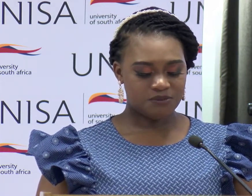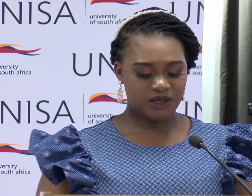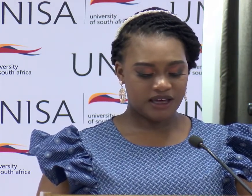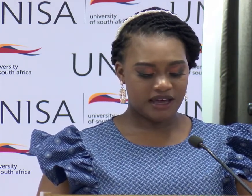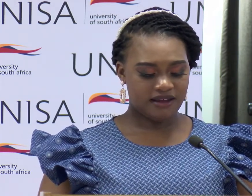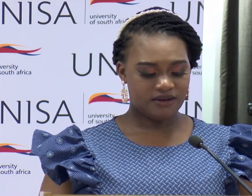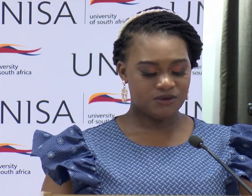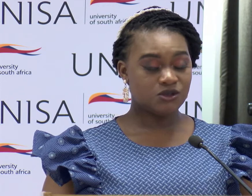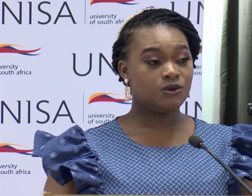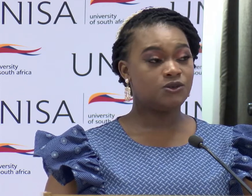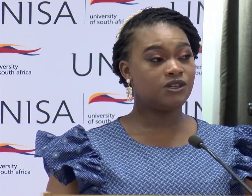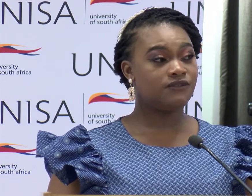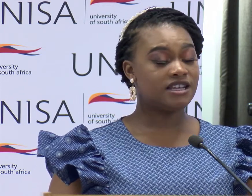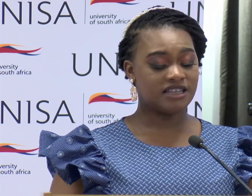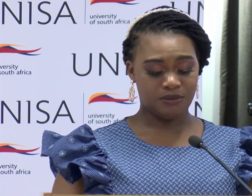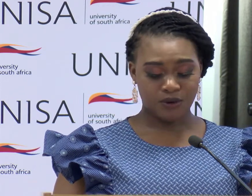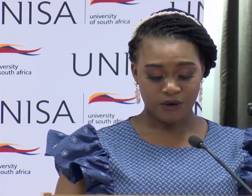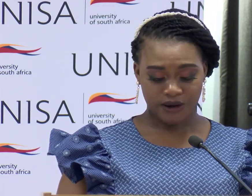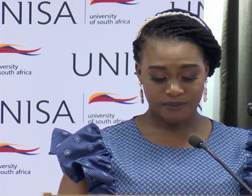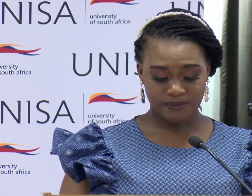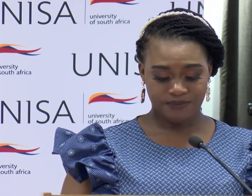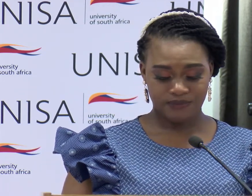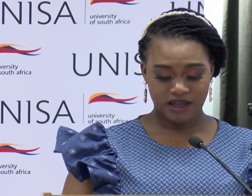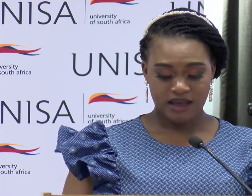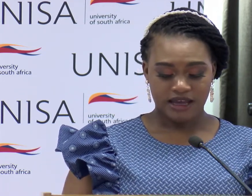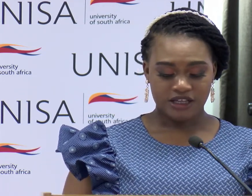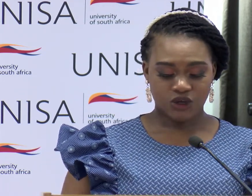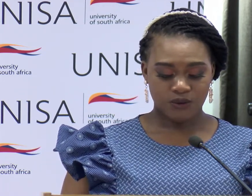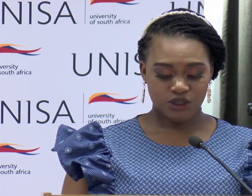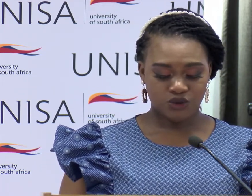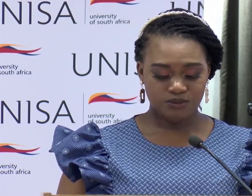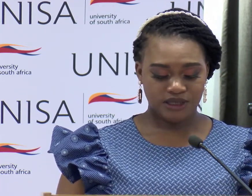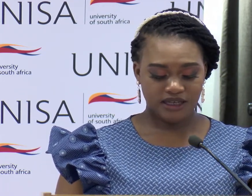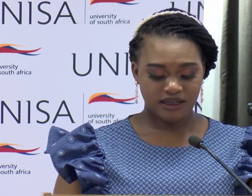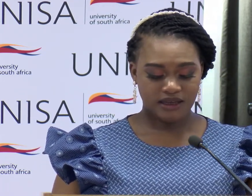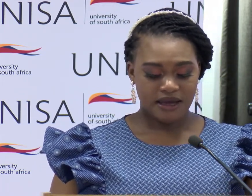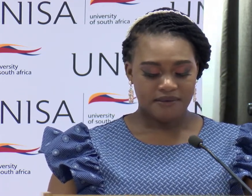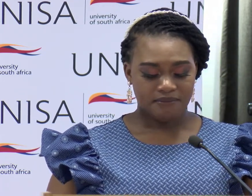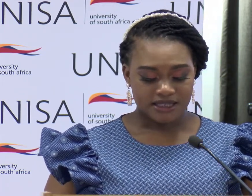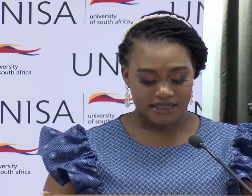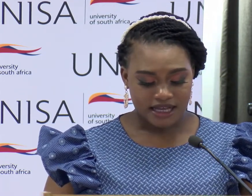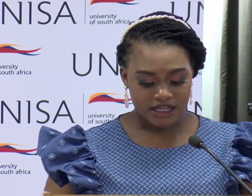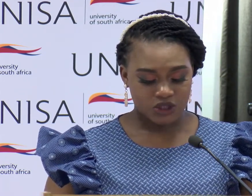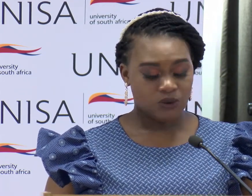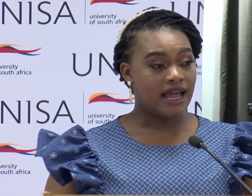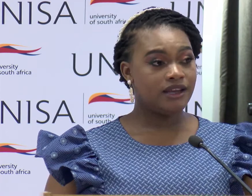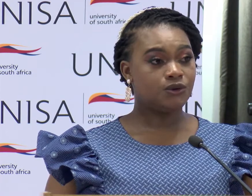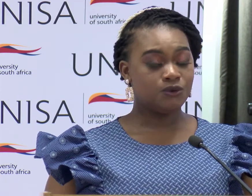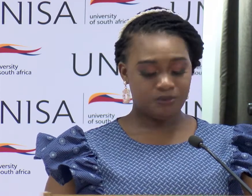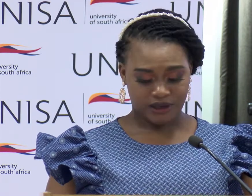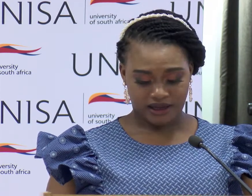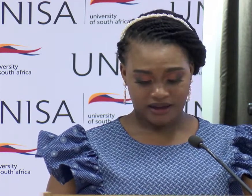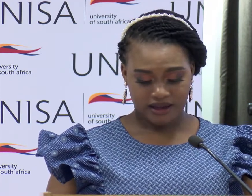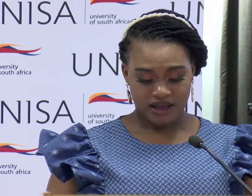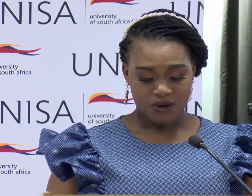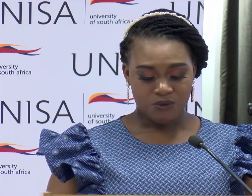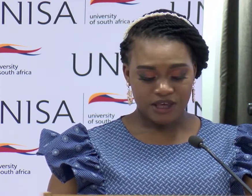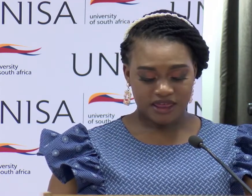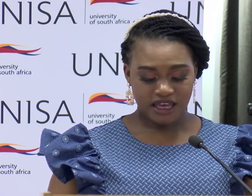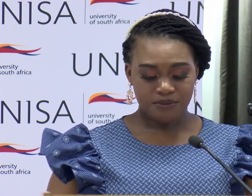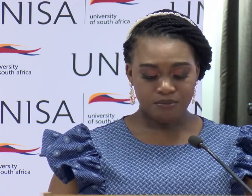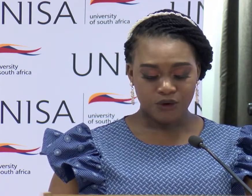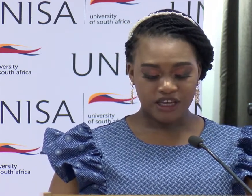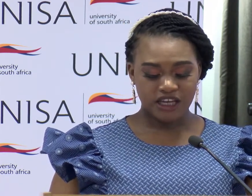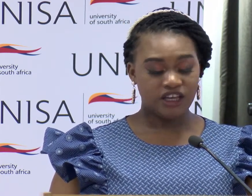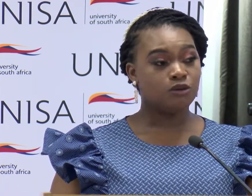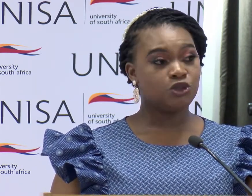The first speaker who's going to give us a poem is going to be Mr. Zolani Kupe